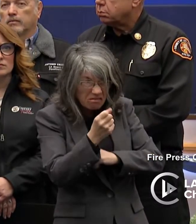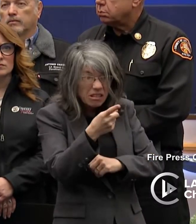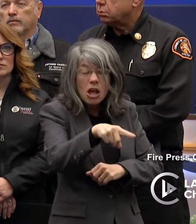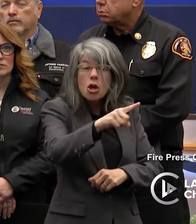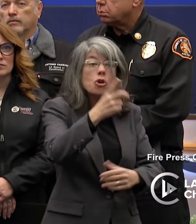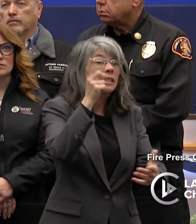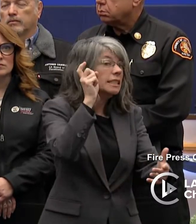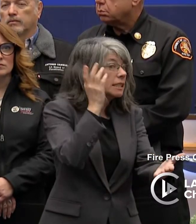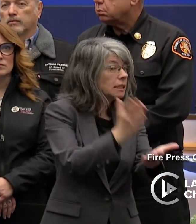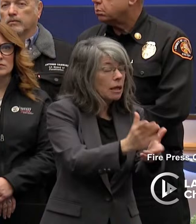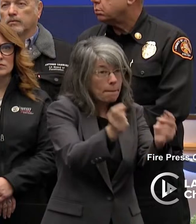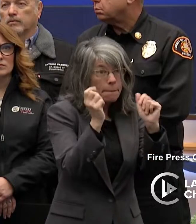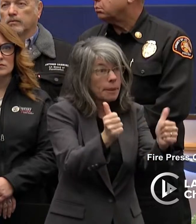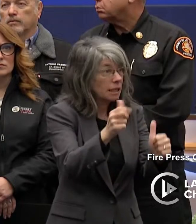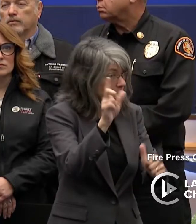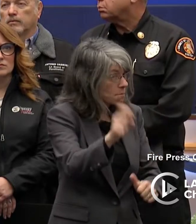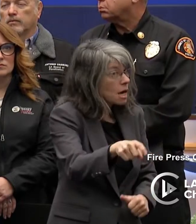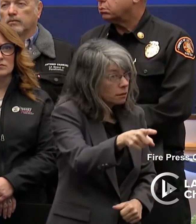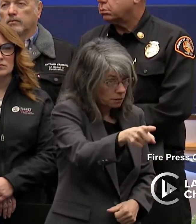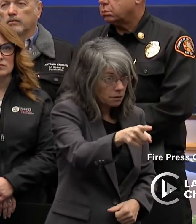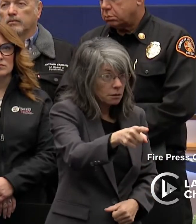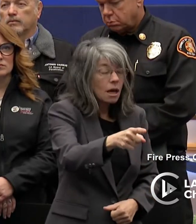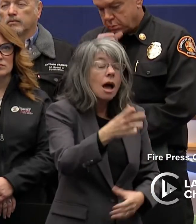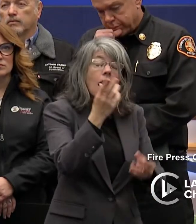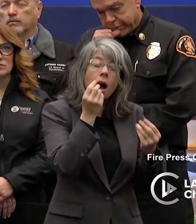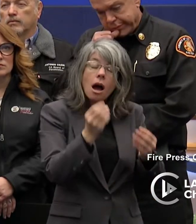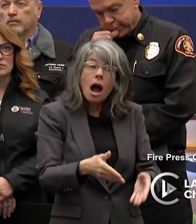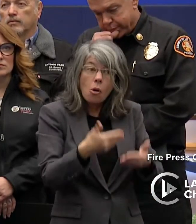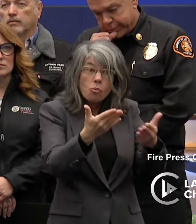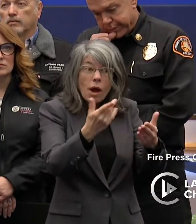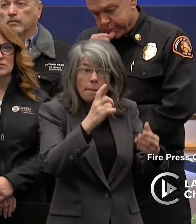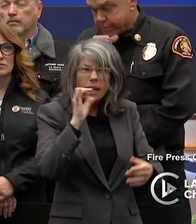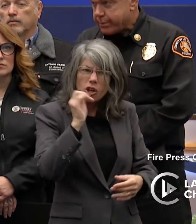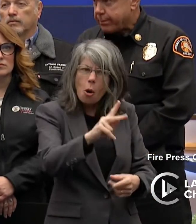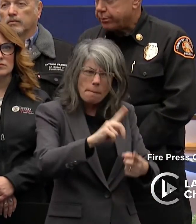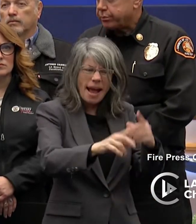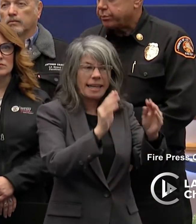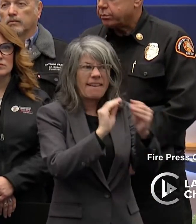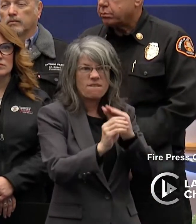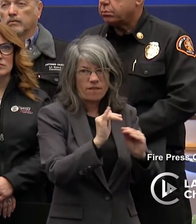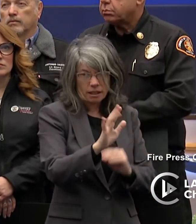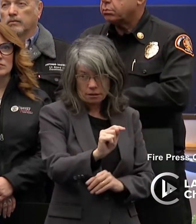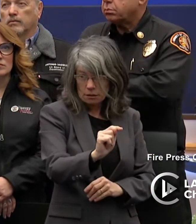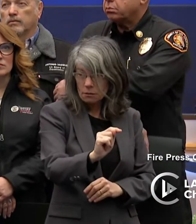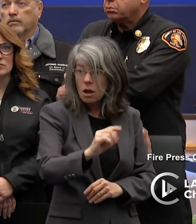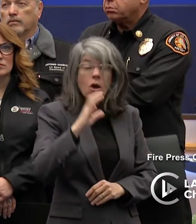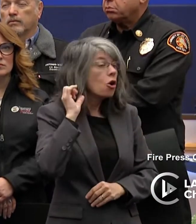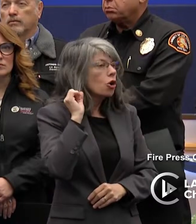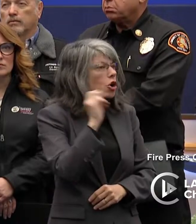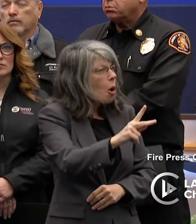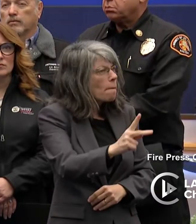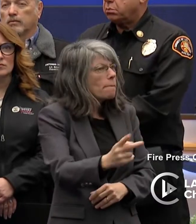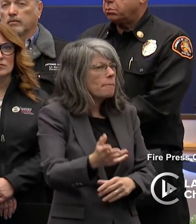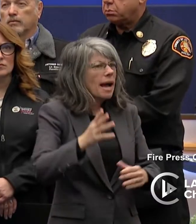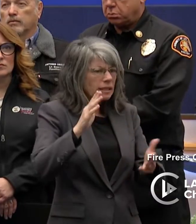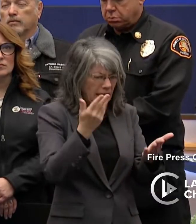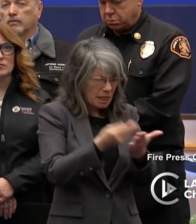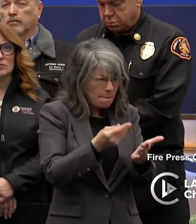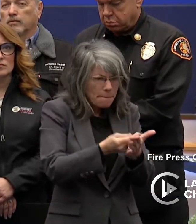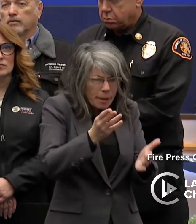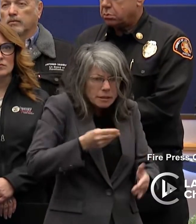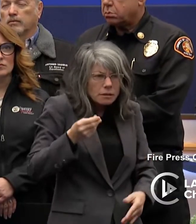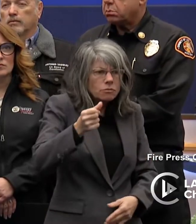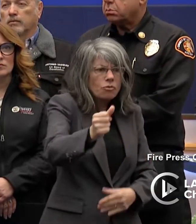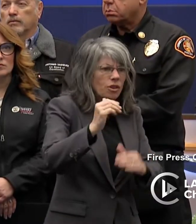stop it immediately, I would strongly recommend that you go back and fix it. Go back and refund the amount that